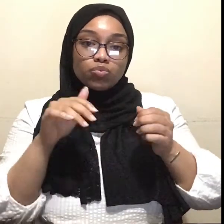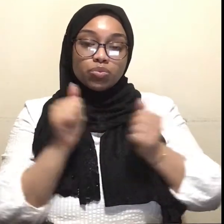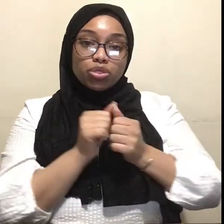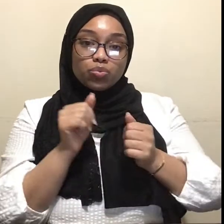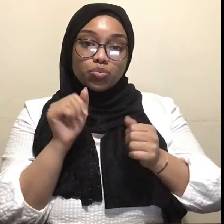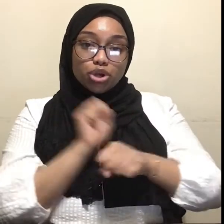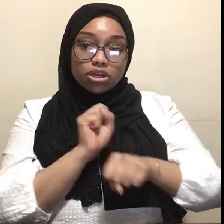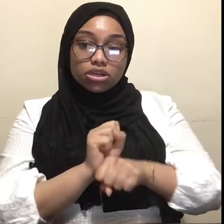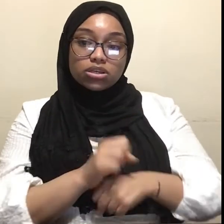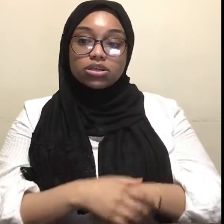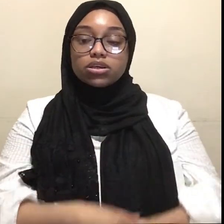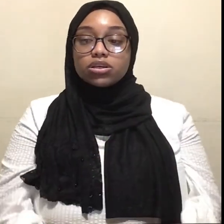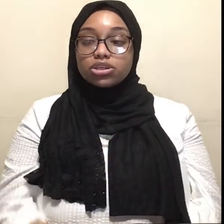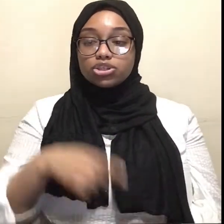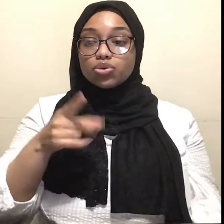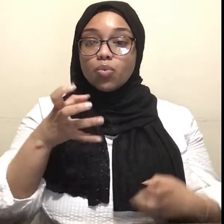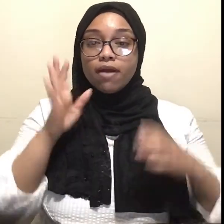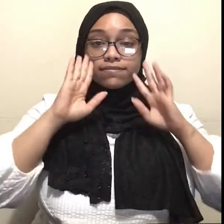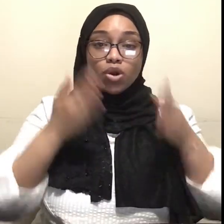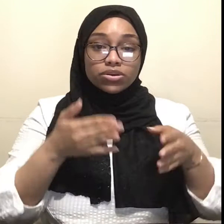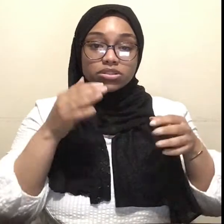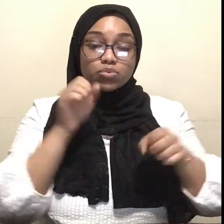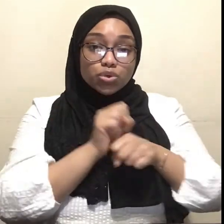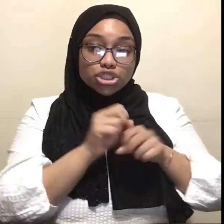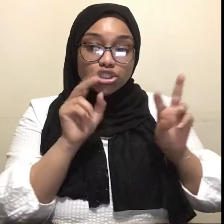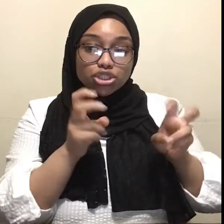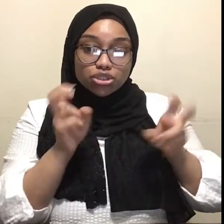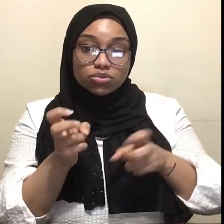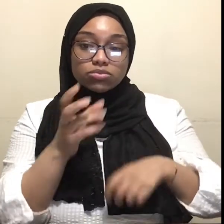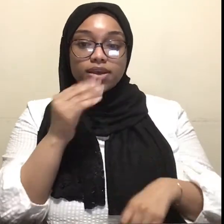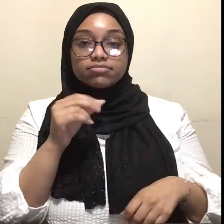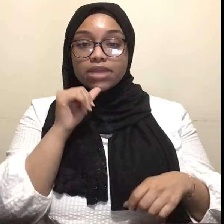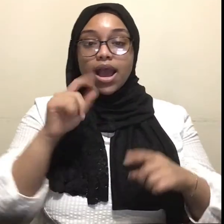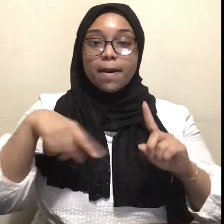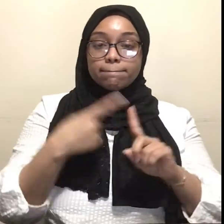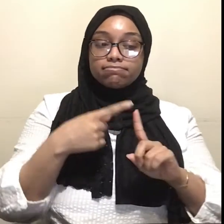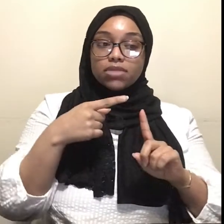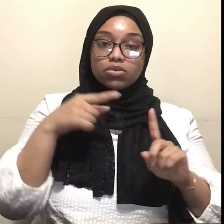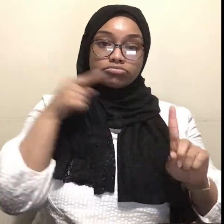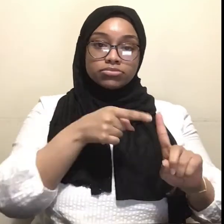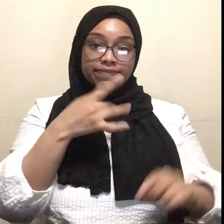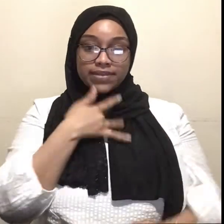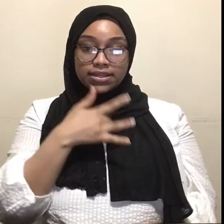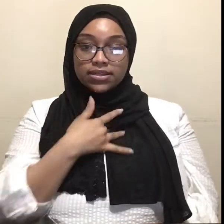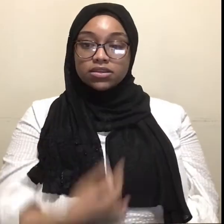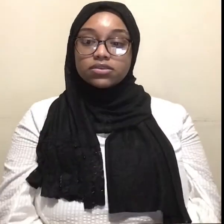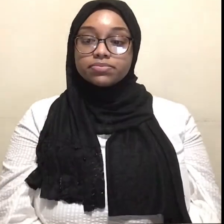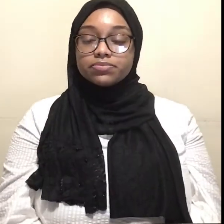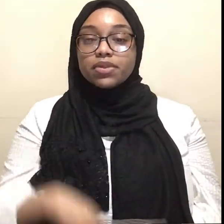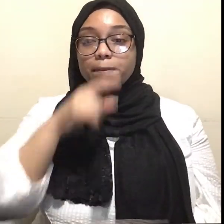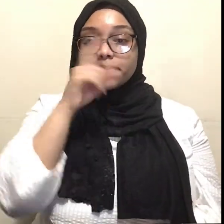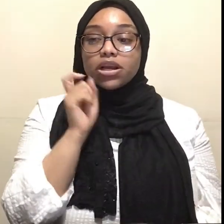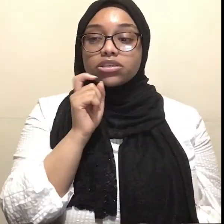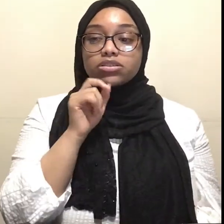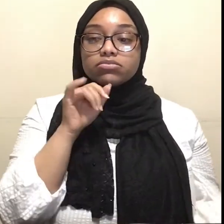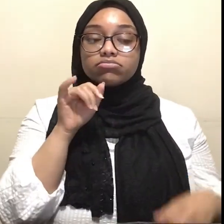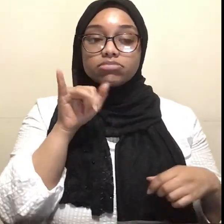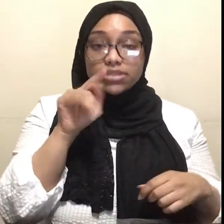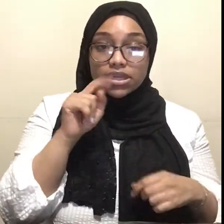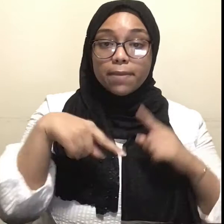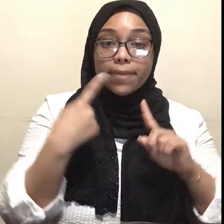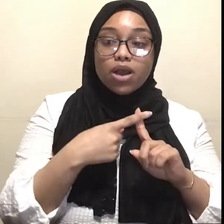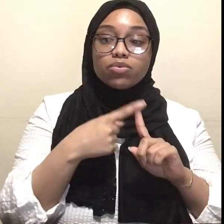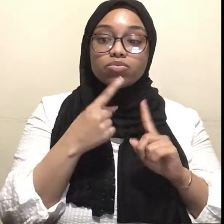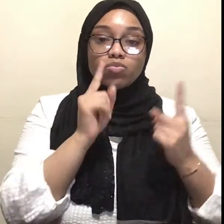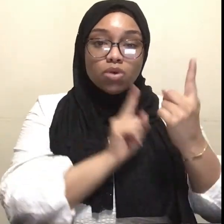3-year term. The board recently appointed a new board chairperson, and the new chair requires weekly reports from board members,